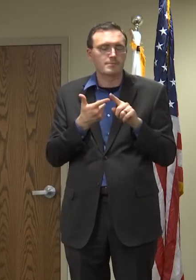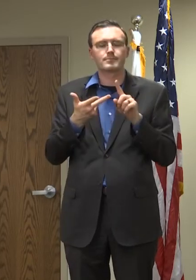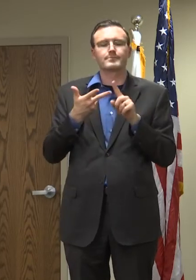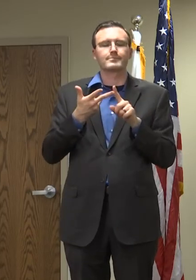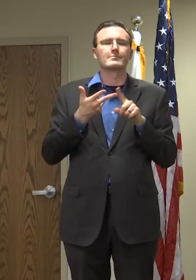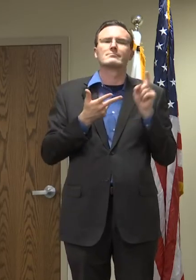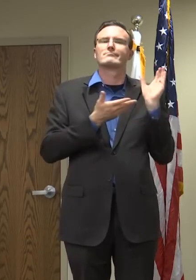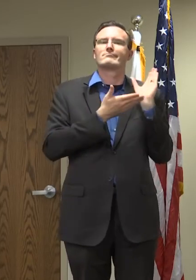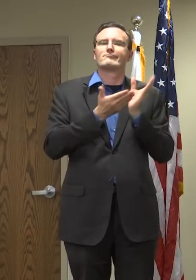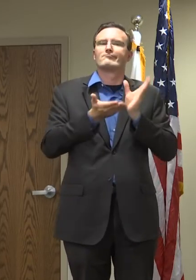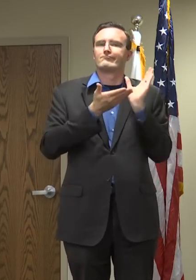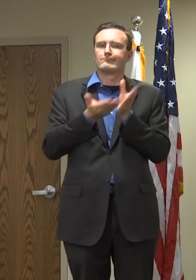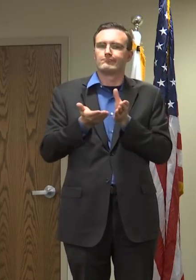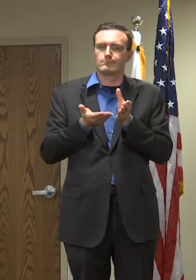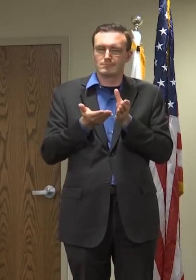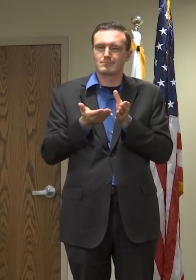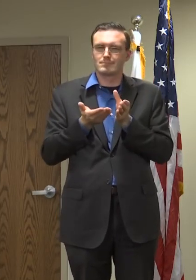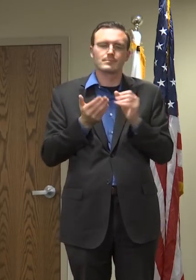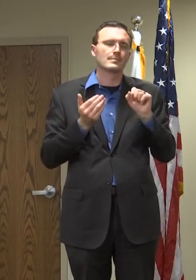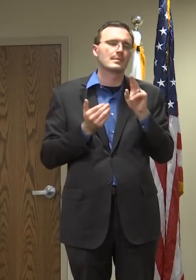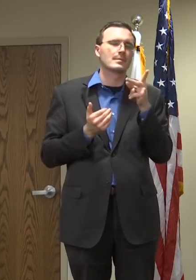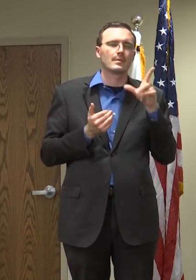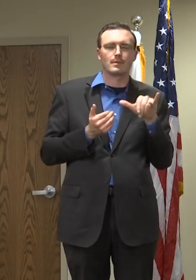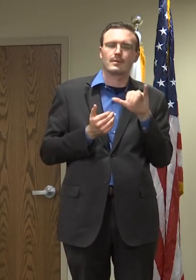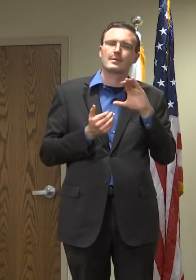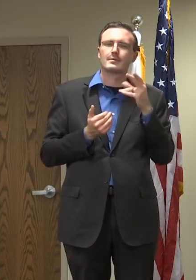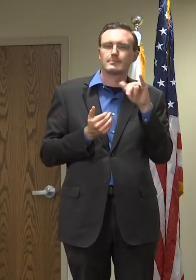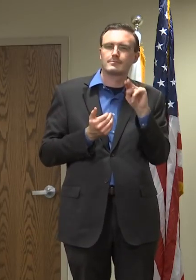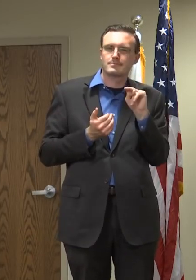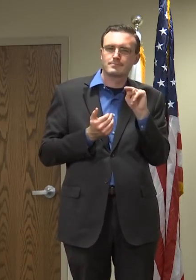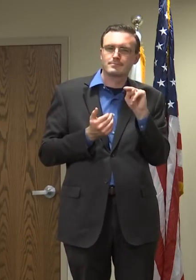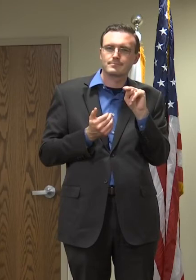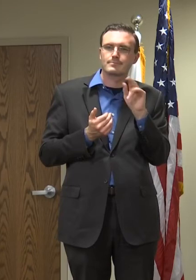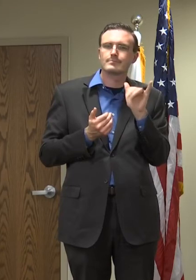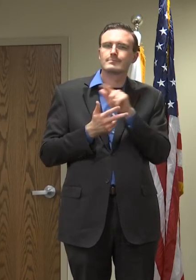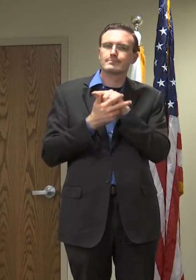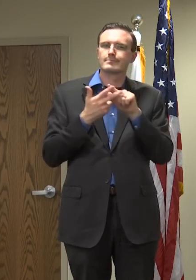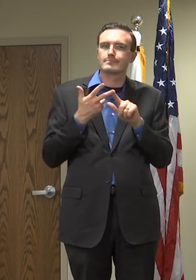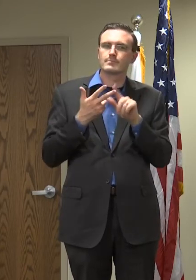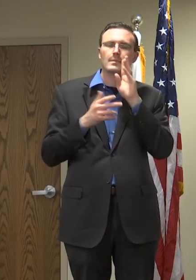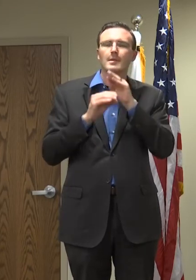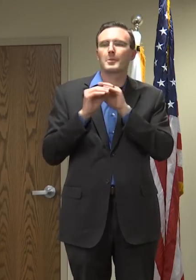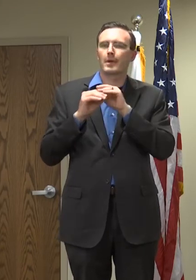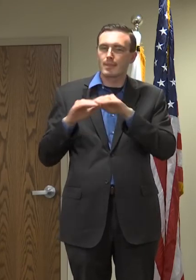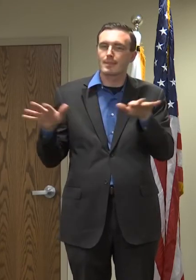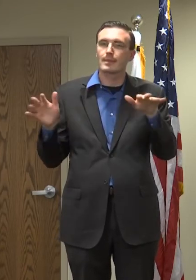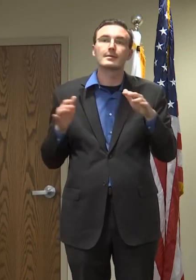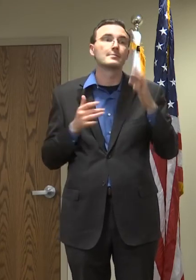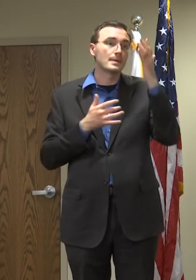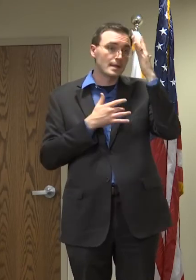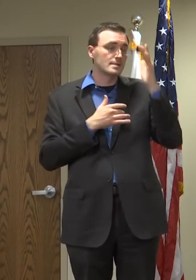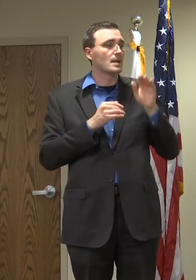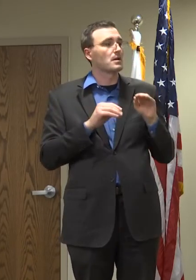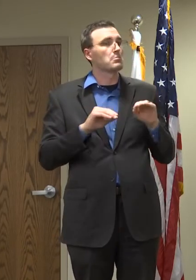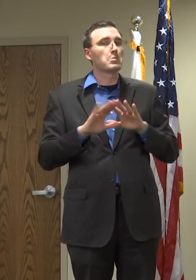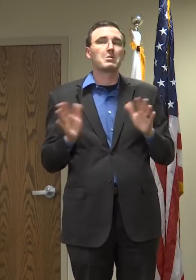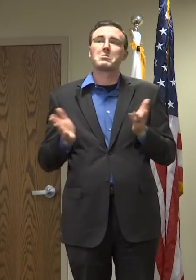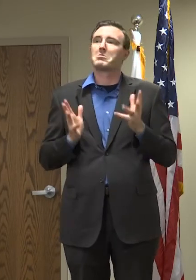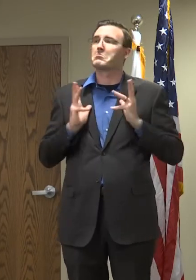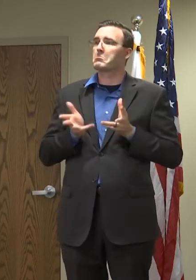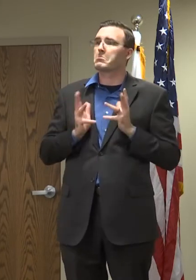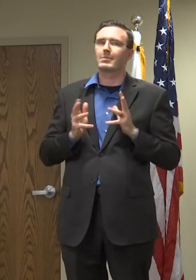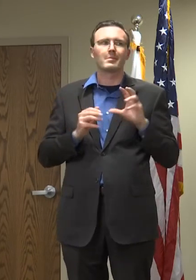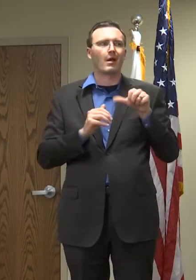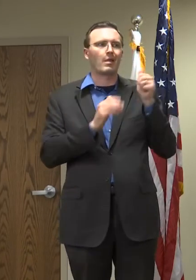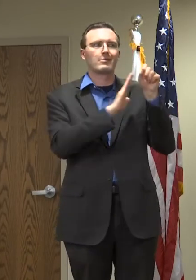chain. Those three things will continue to be impacted even as it spreads around us. And so we have to be cautious and vigilant